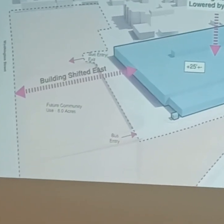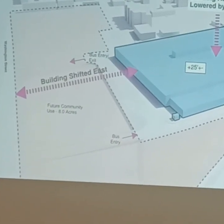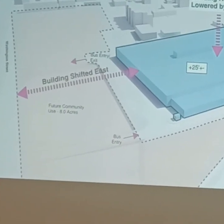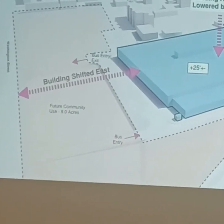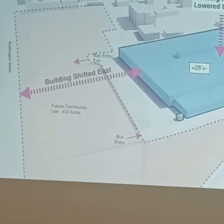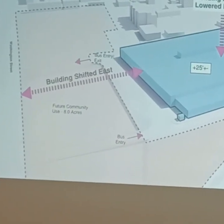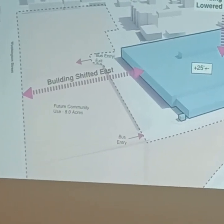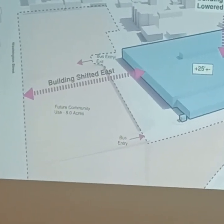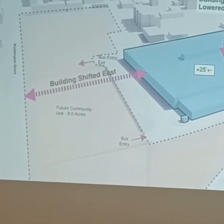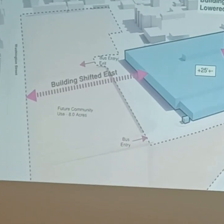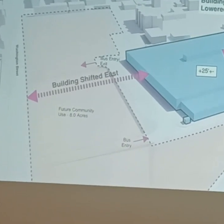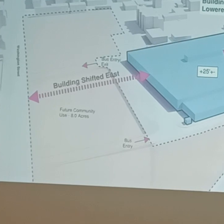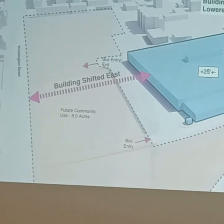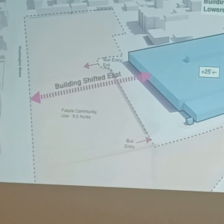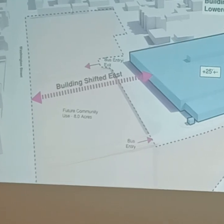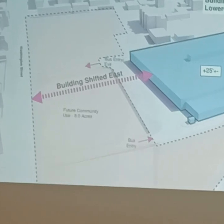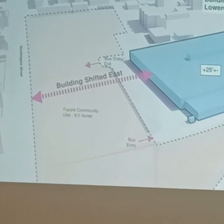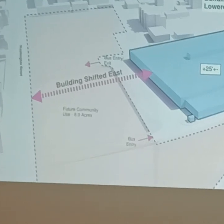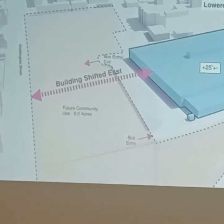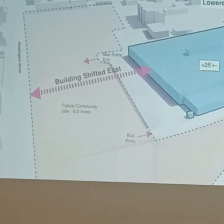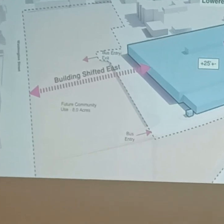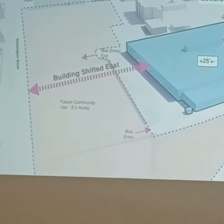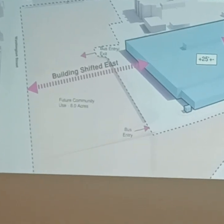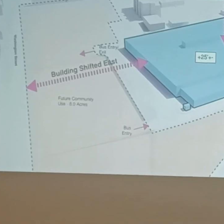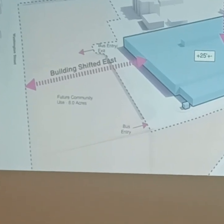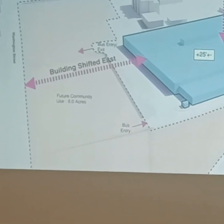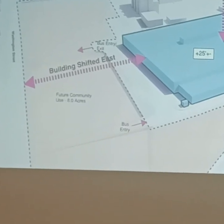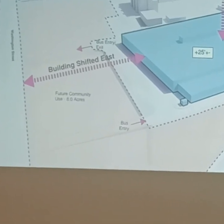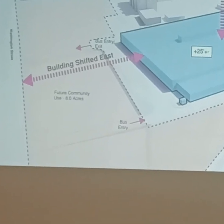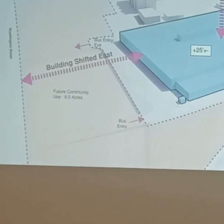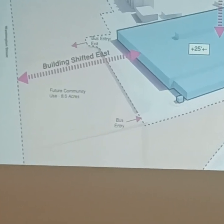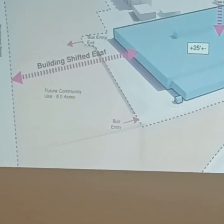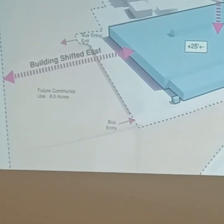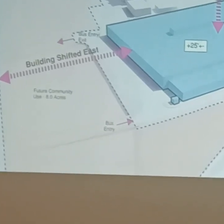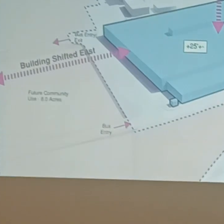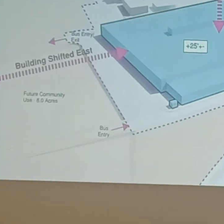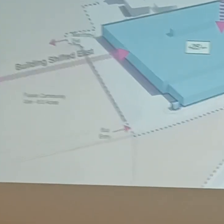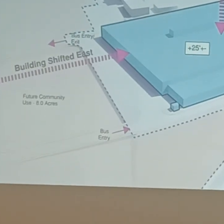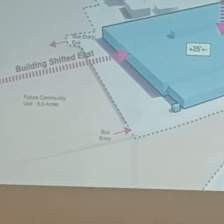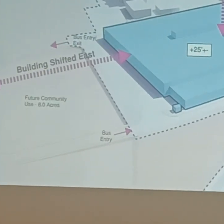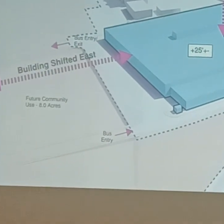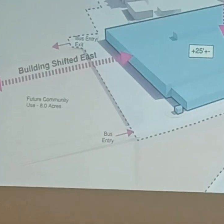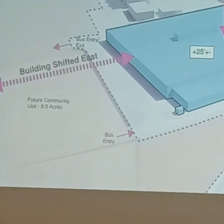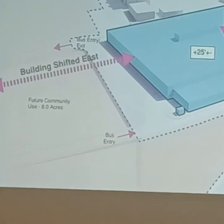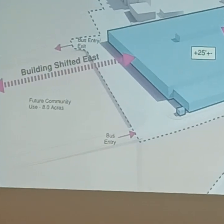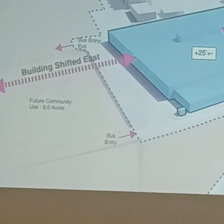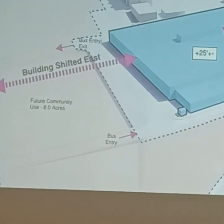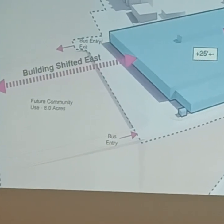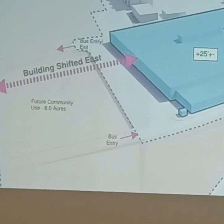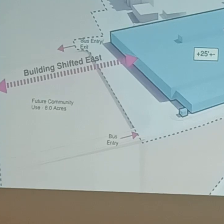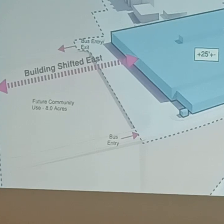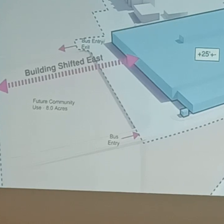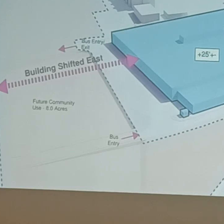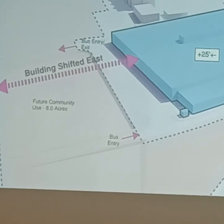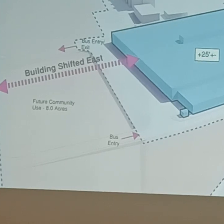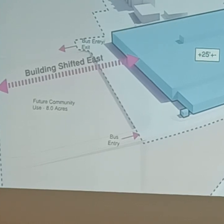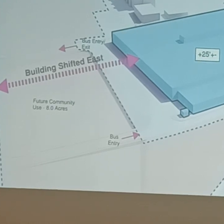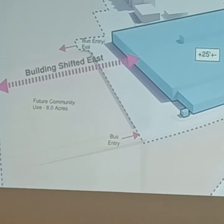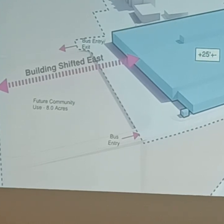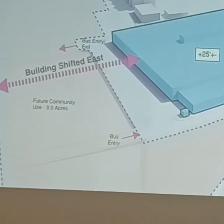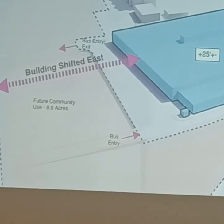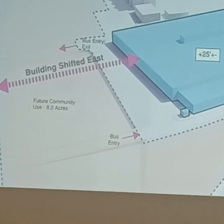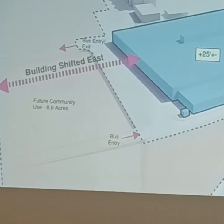to listen and every time be responsive in the way that we could. Frankly, when we came out in June with what